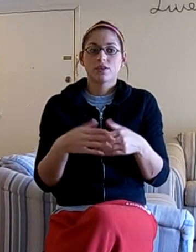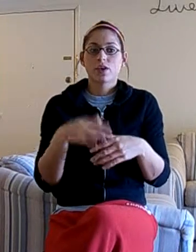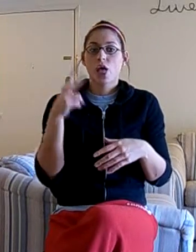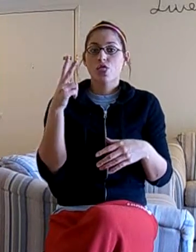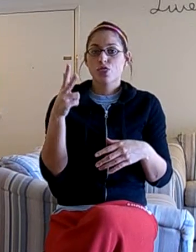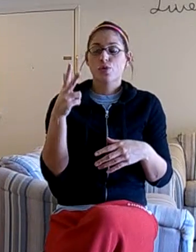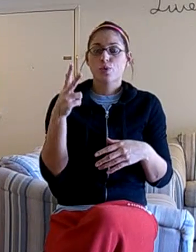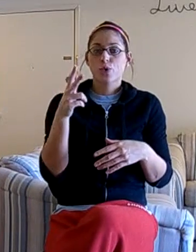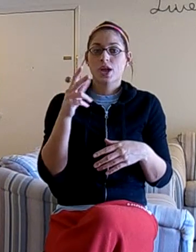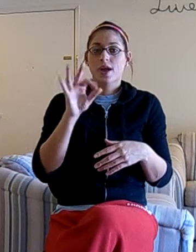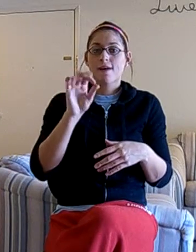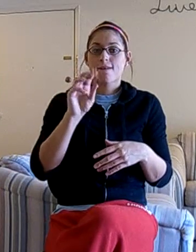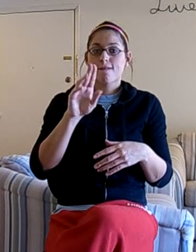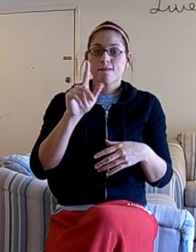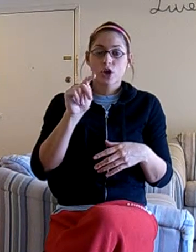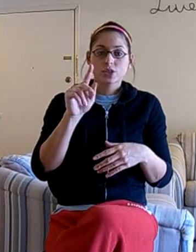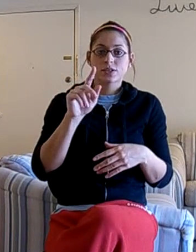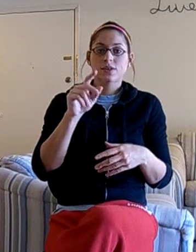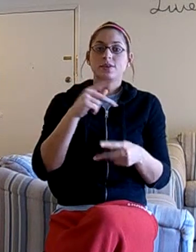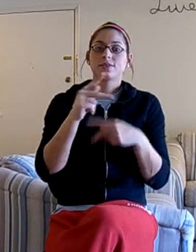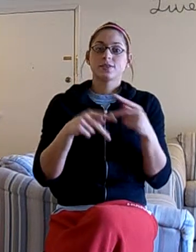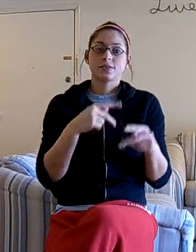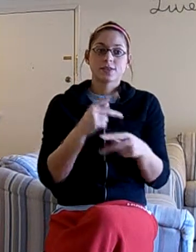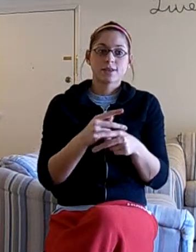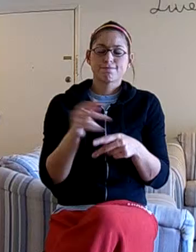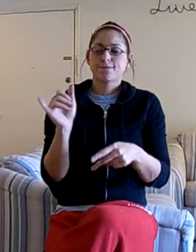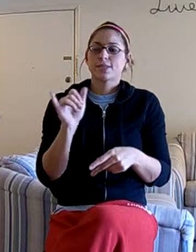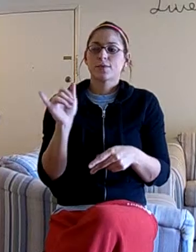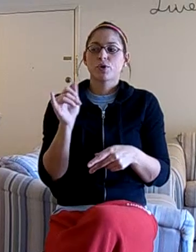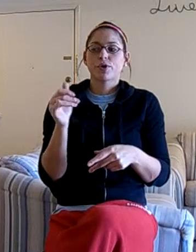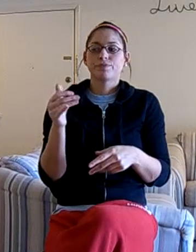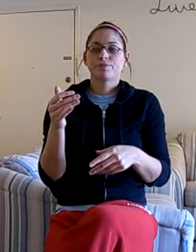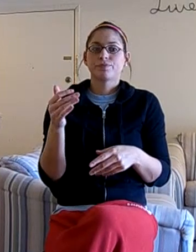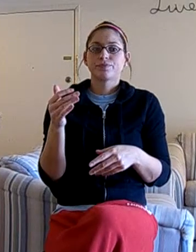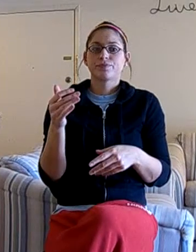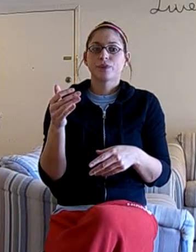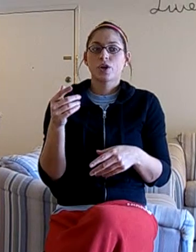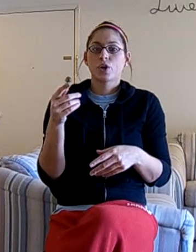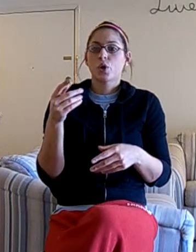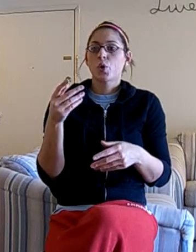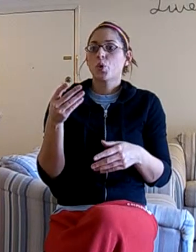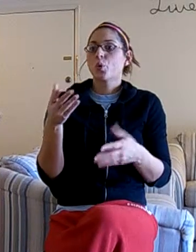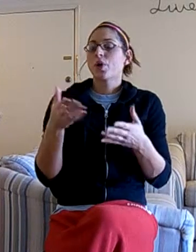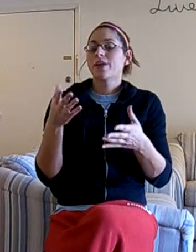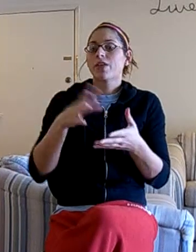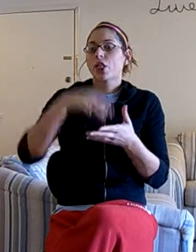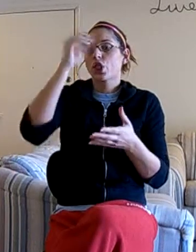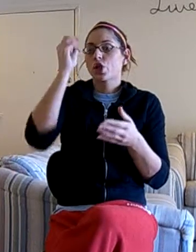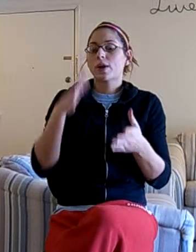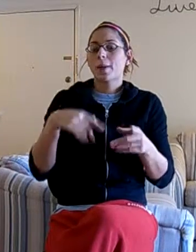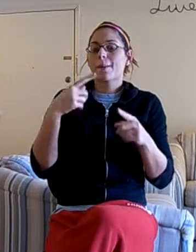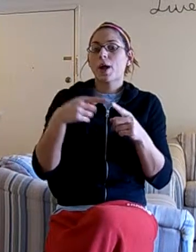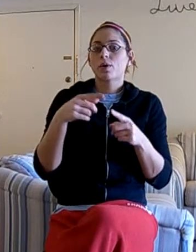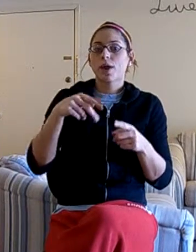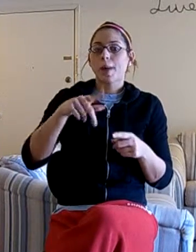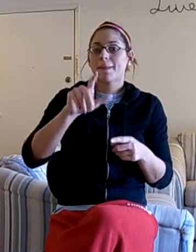want you to know, and they're very similar to what we have learned about the 3 different types of plate boundaries: convergent, divergent,